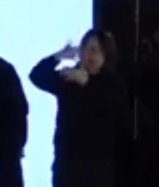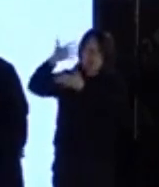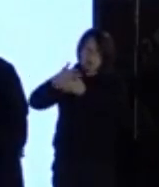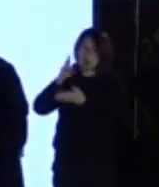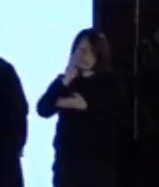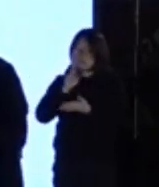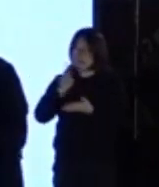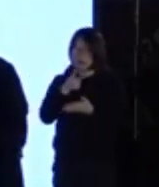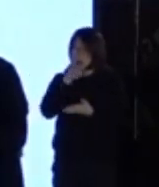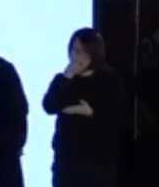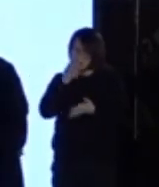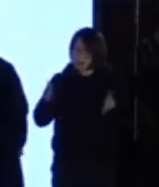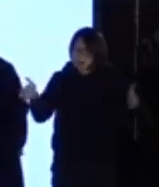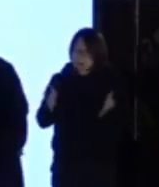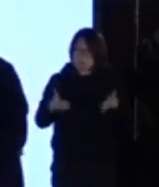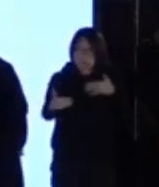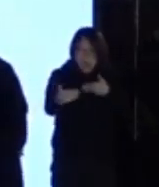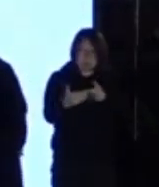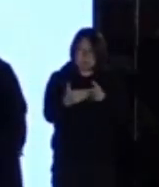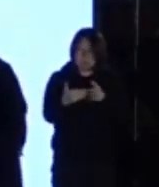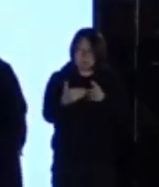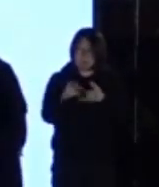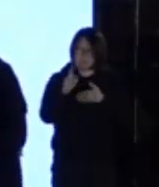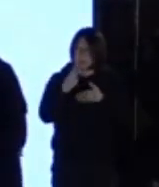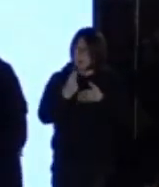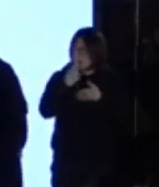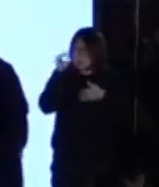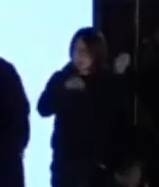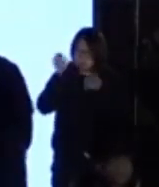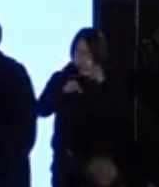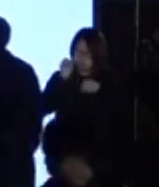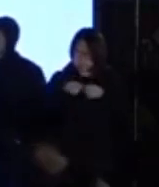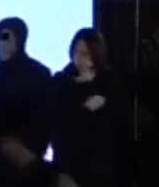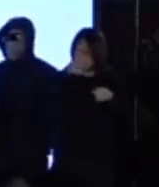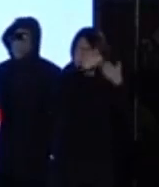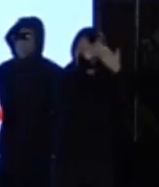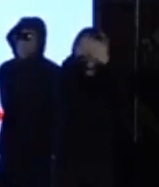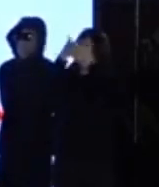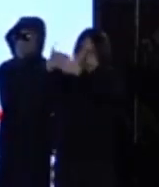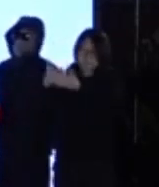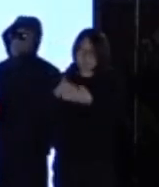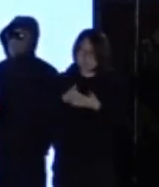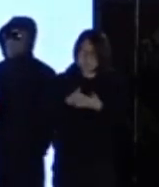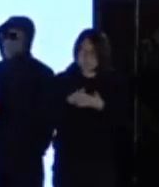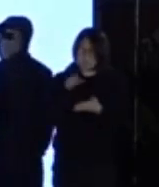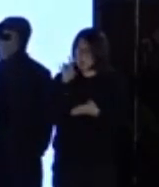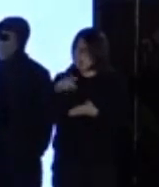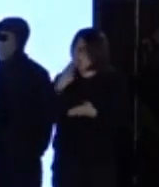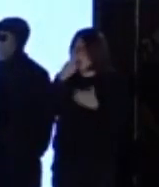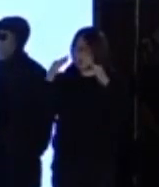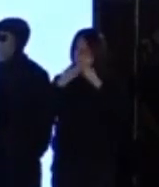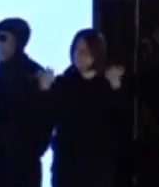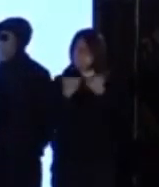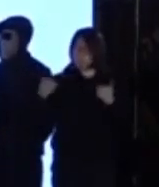of leftover toxins and chemicals, turning our homeland into a citywide gas chamber. Refusing to